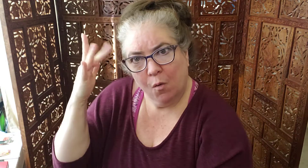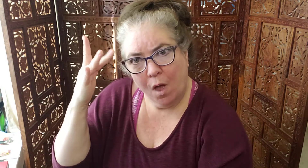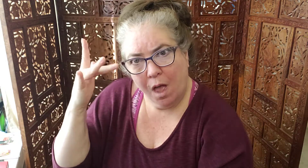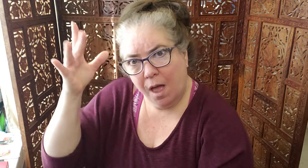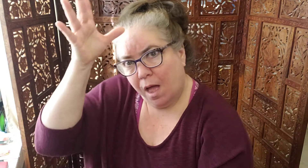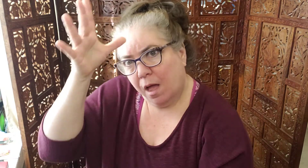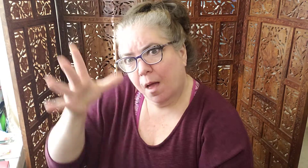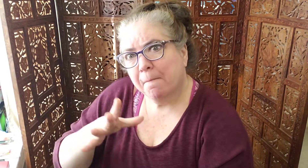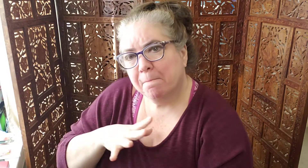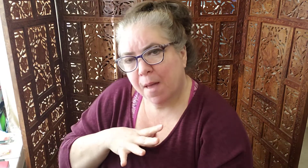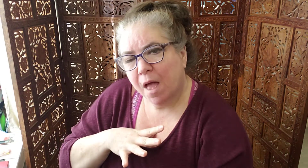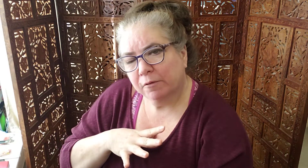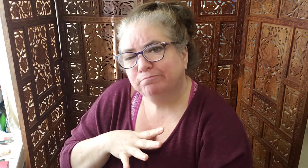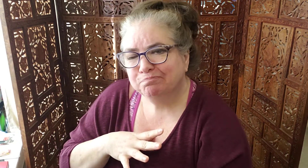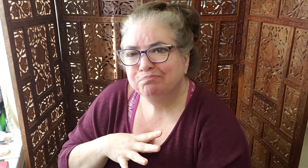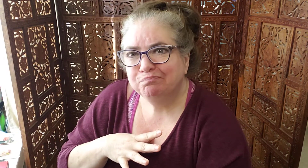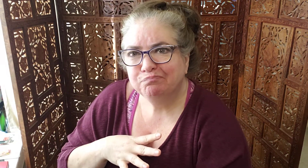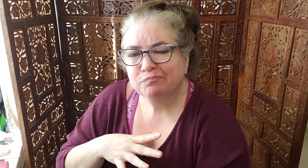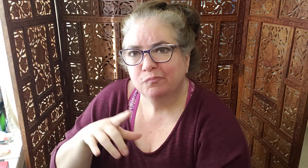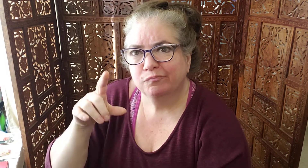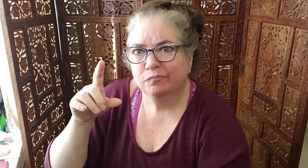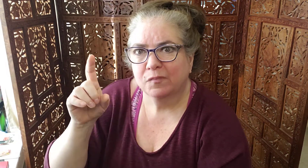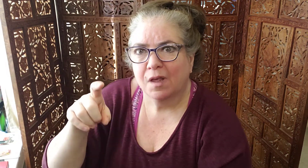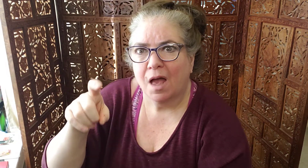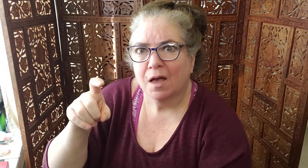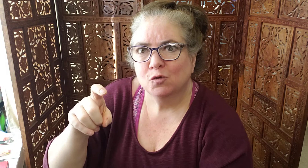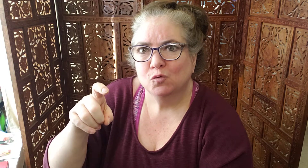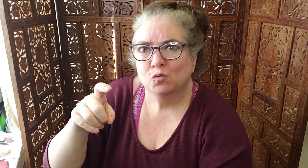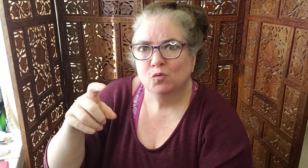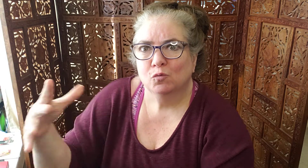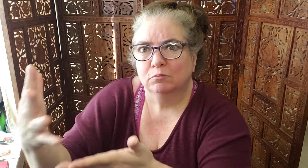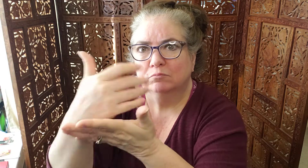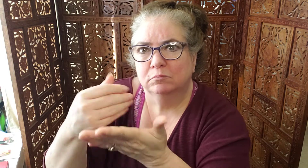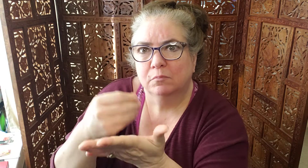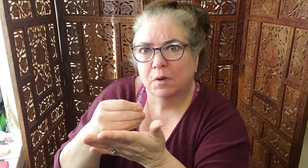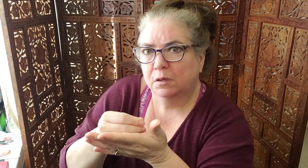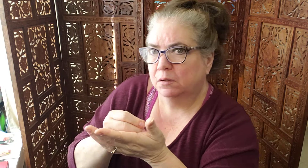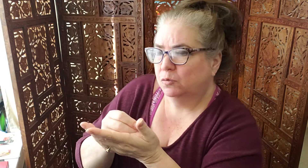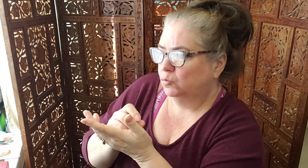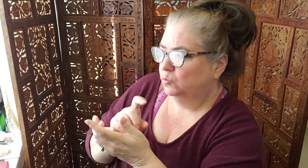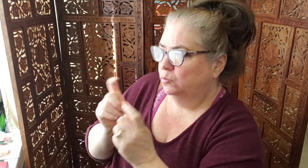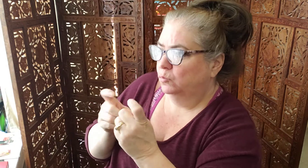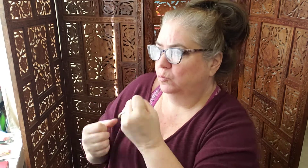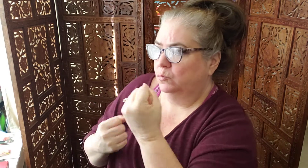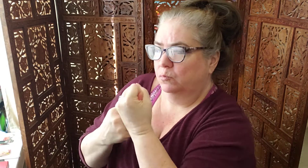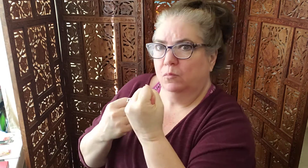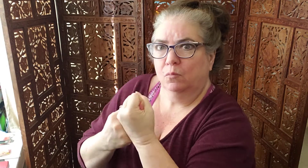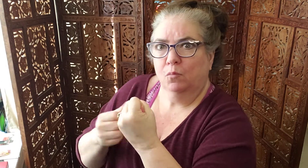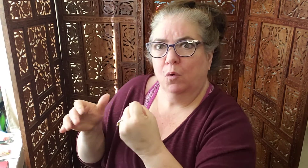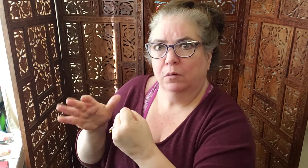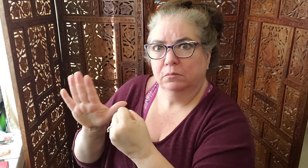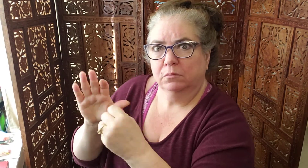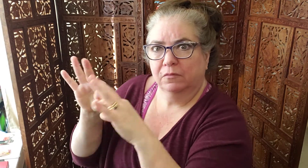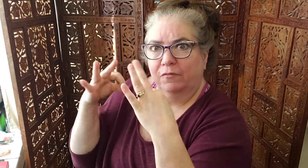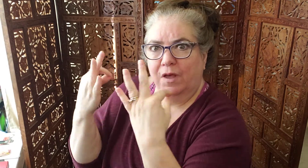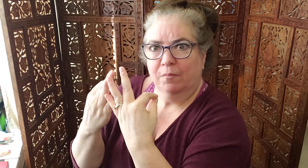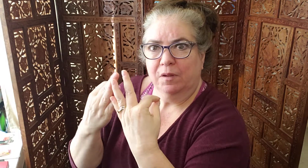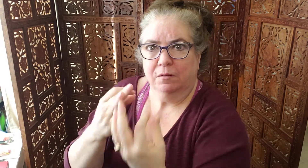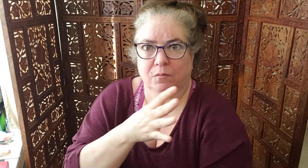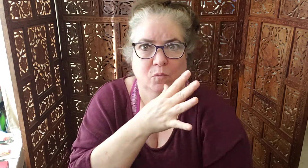that any man who came in was probably providing for an entire family. And so they would